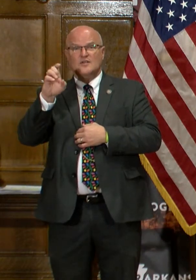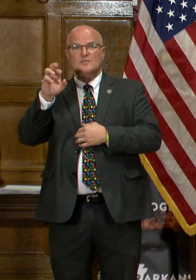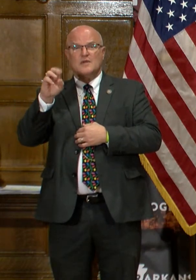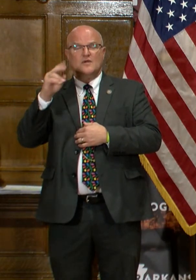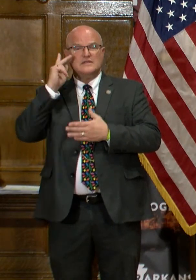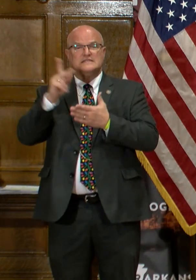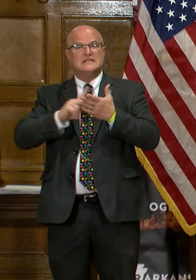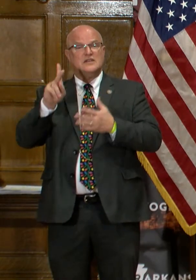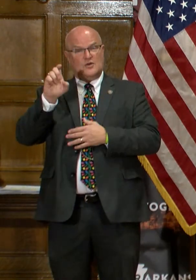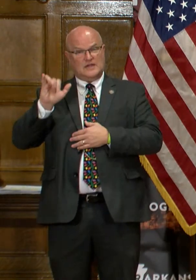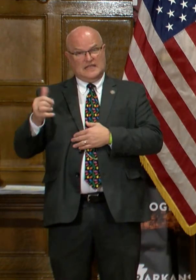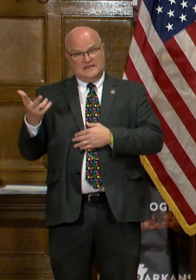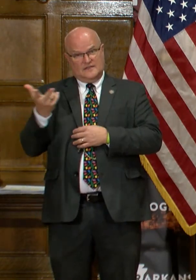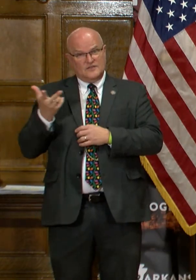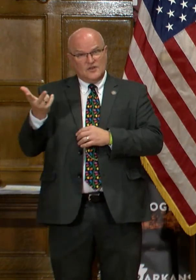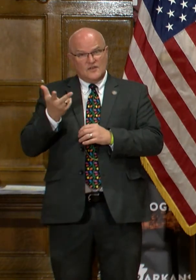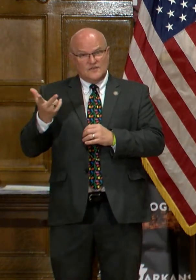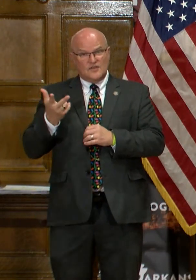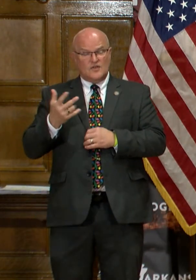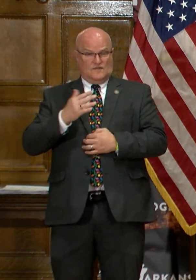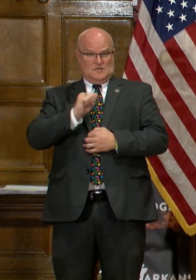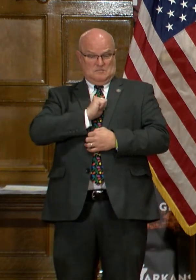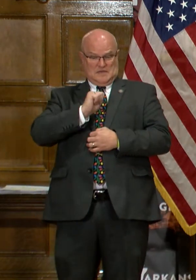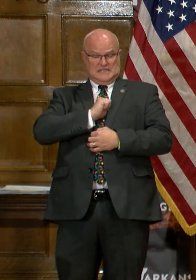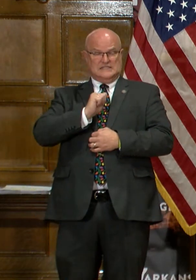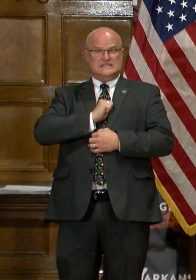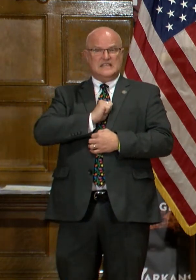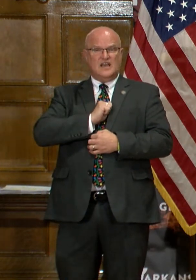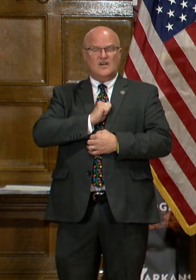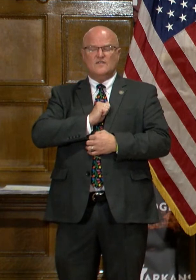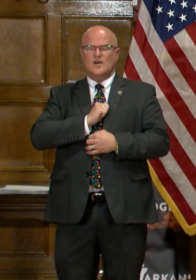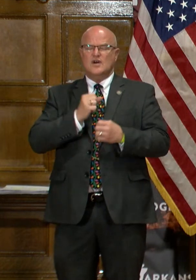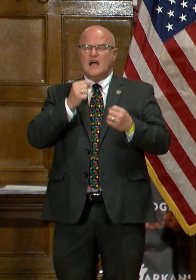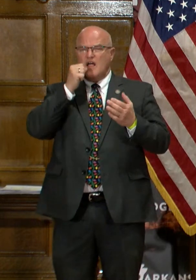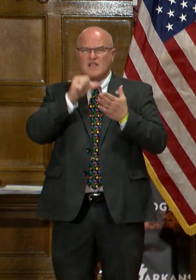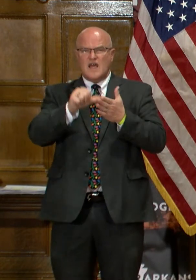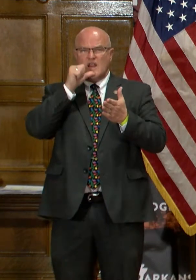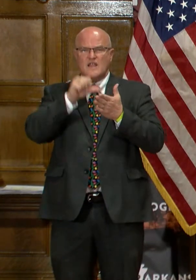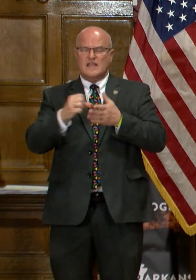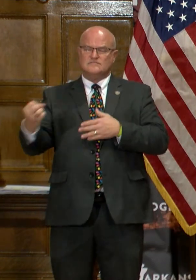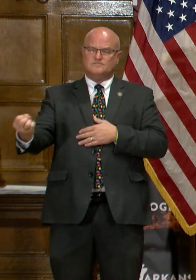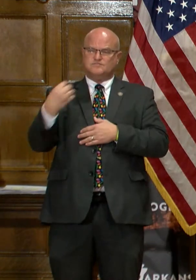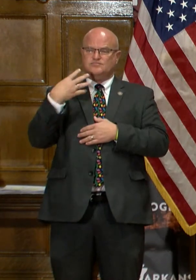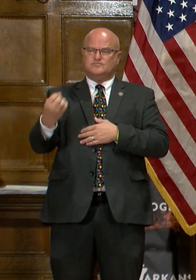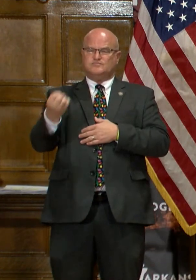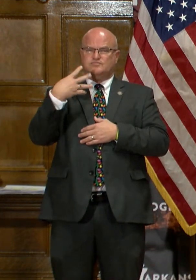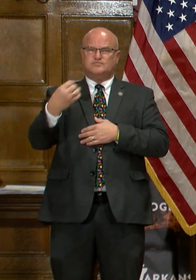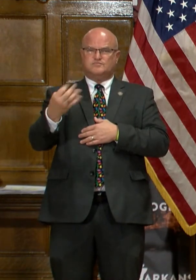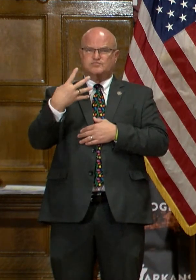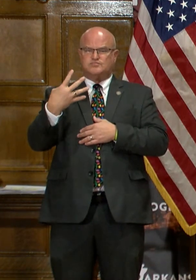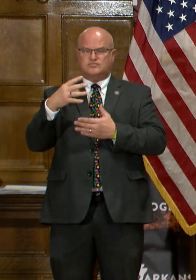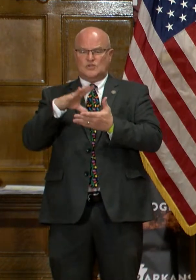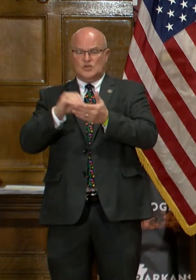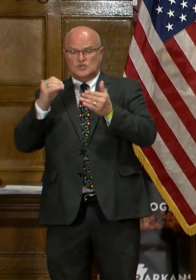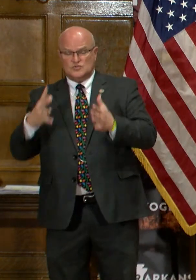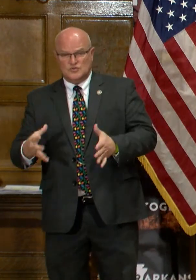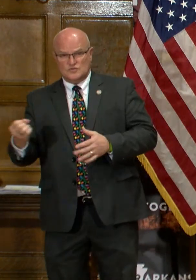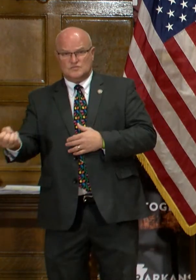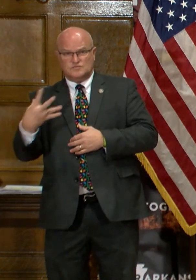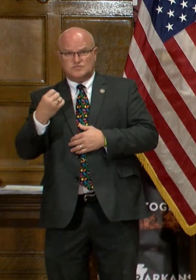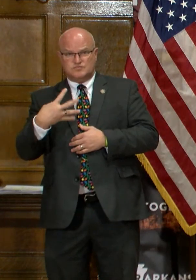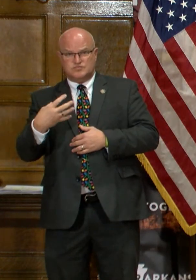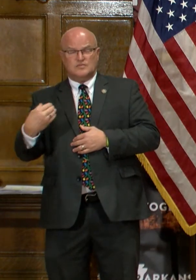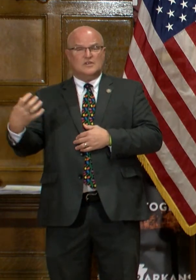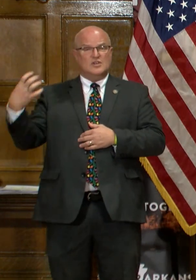Romero and Secretary Key. And not only from myself, I get so many letters from parents, from students, from